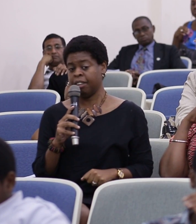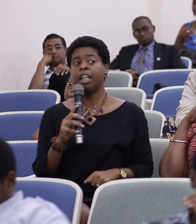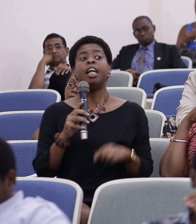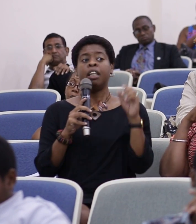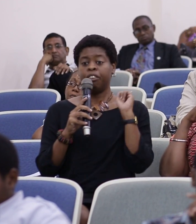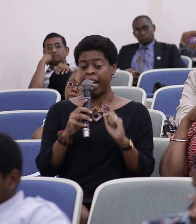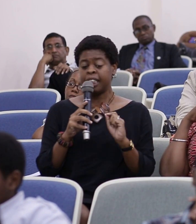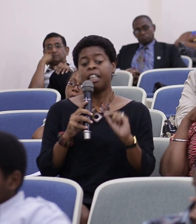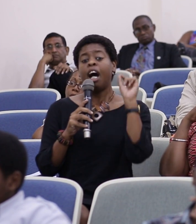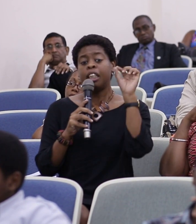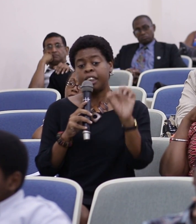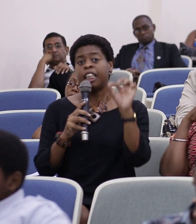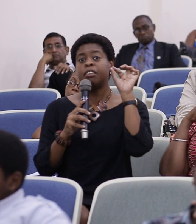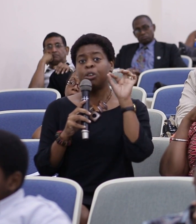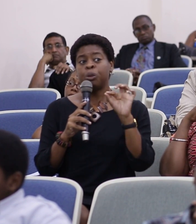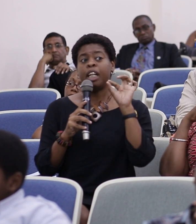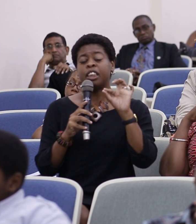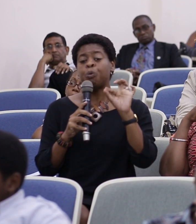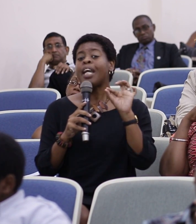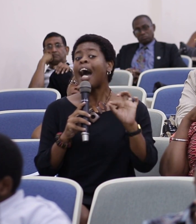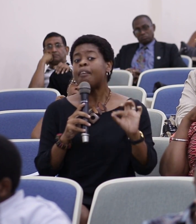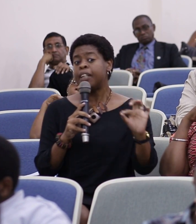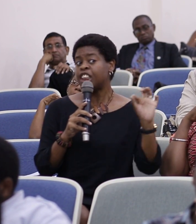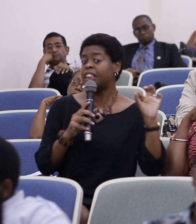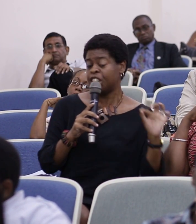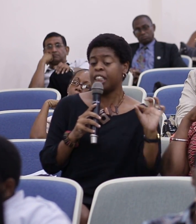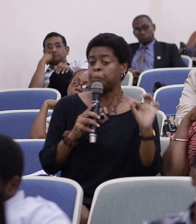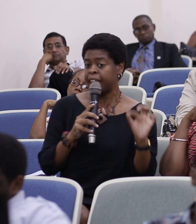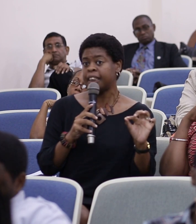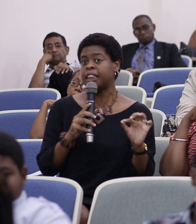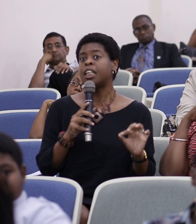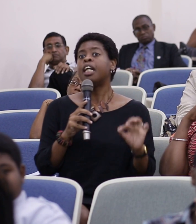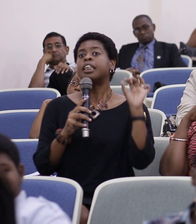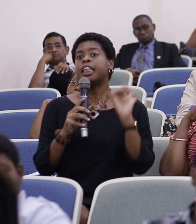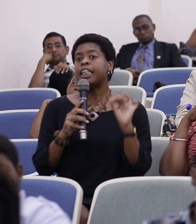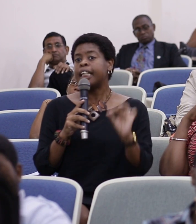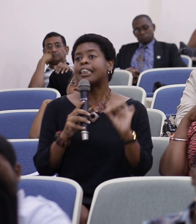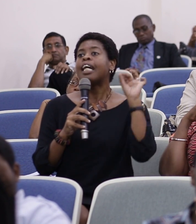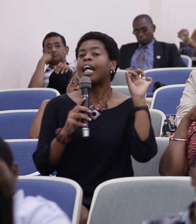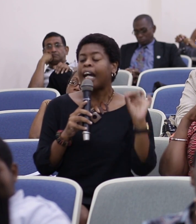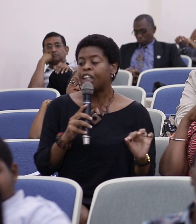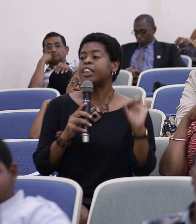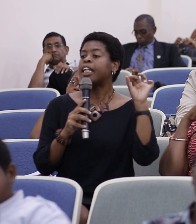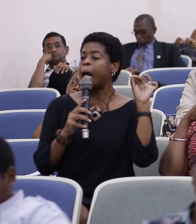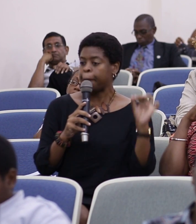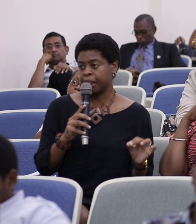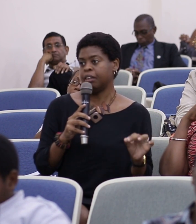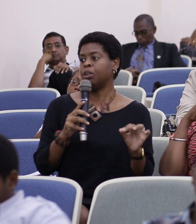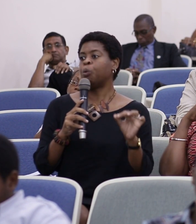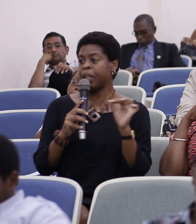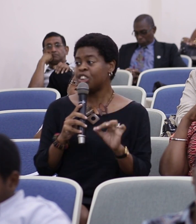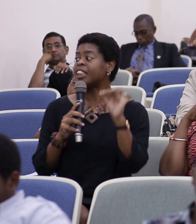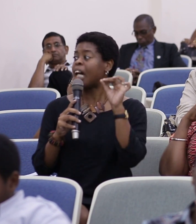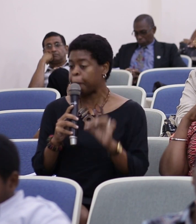employee, right? Until we have legislation in place, certain things cannot